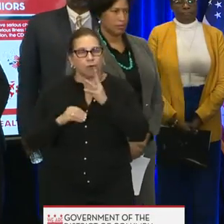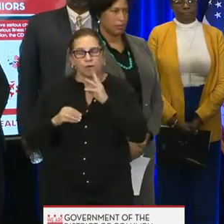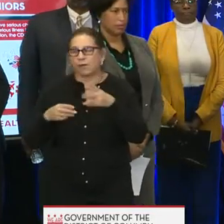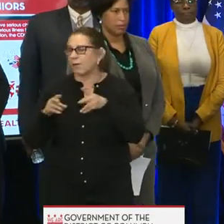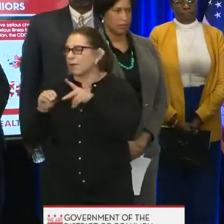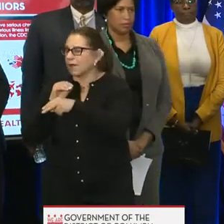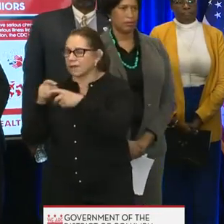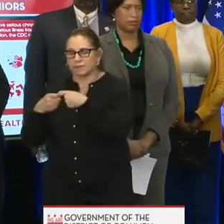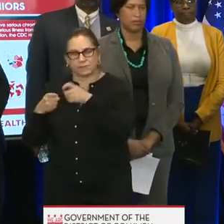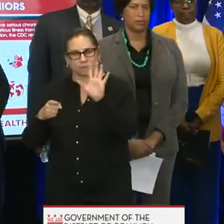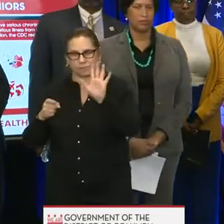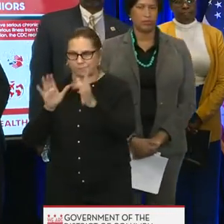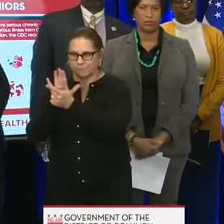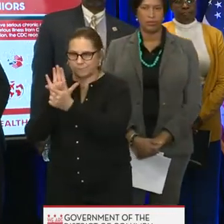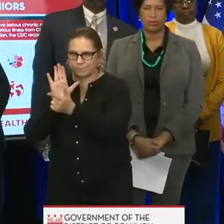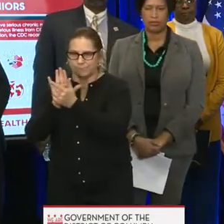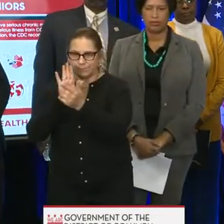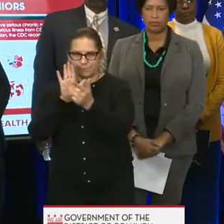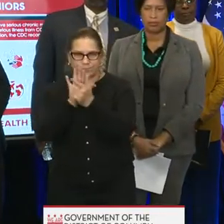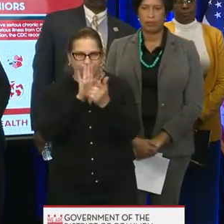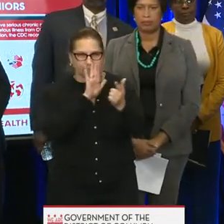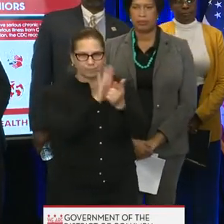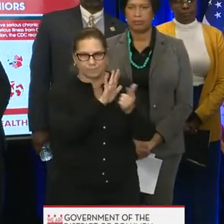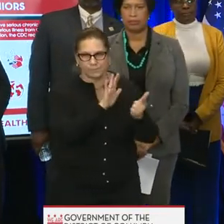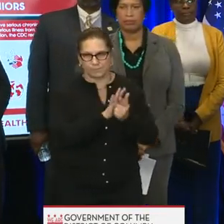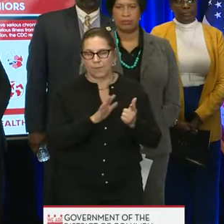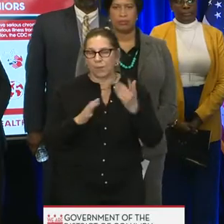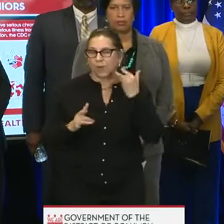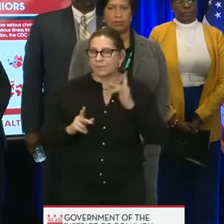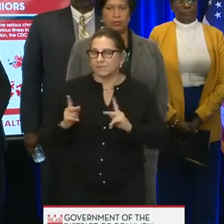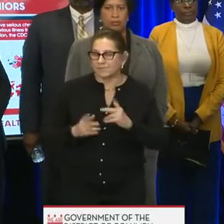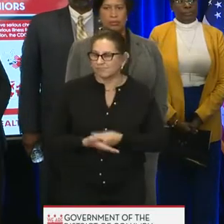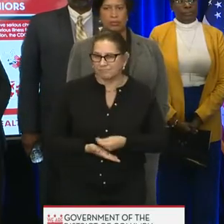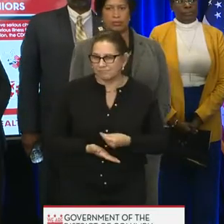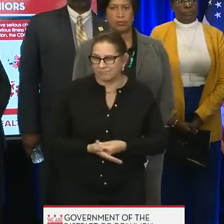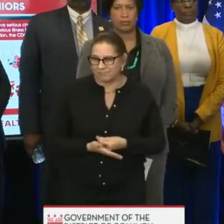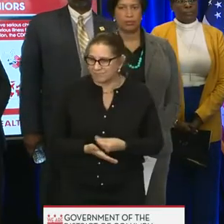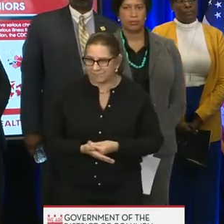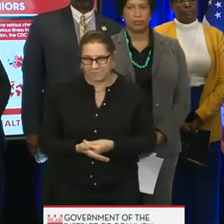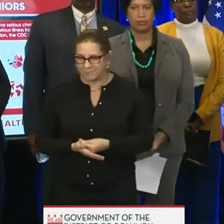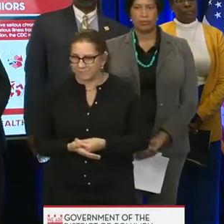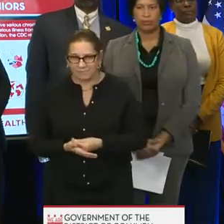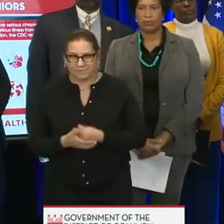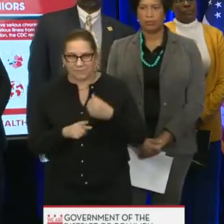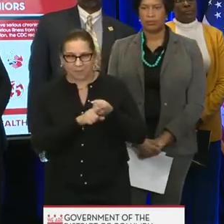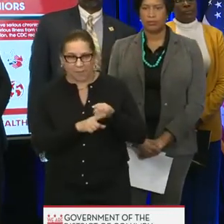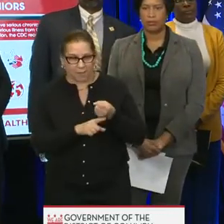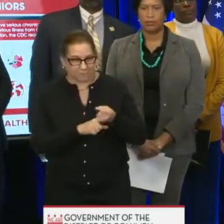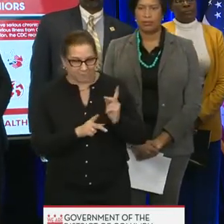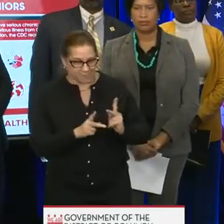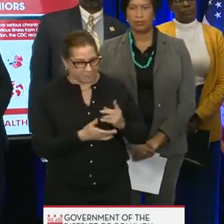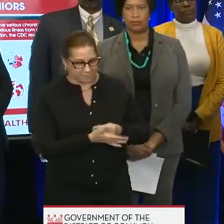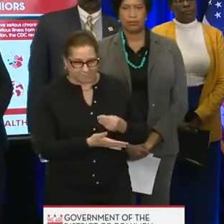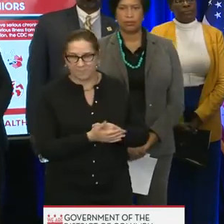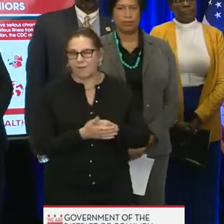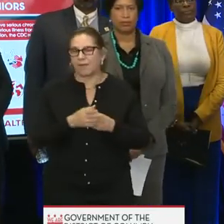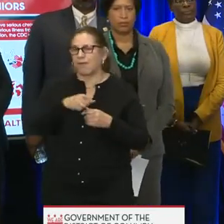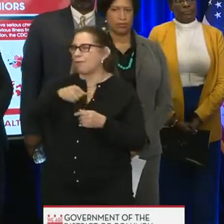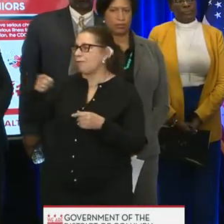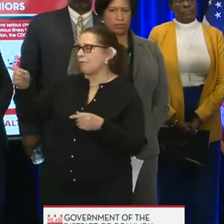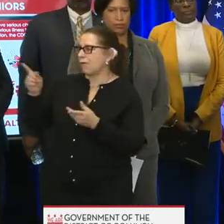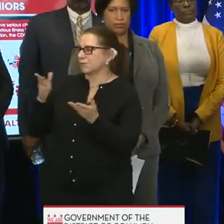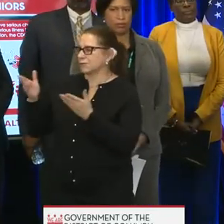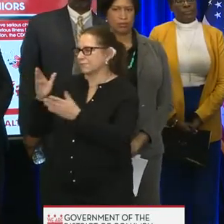are looking at. A draft of the bill was circulated yesterday and is available on the council's website. It is being revised, and there